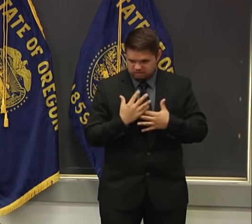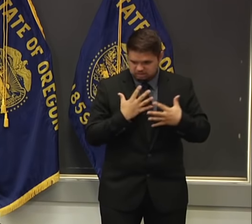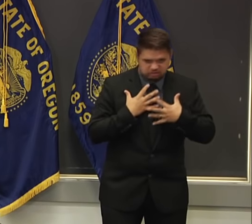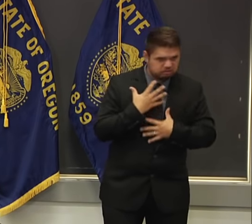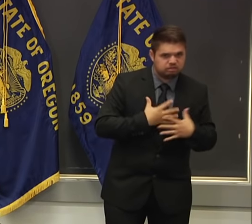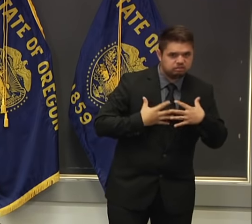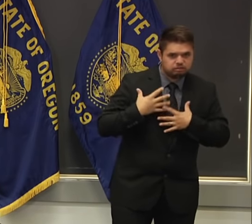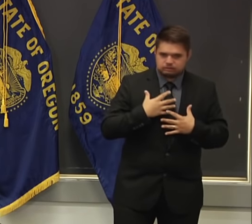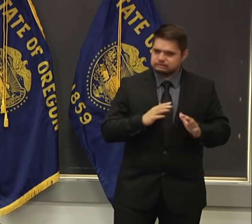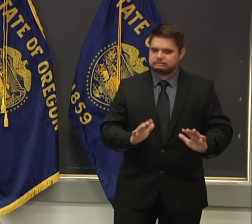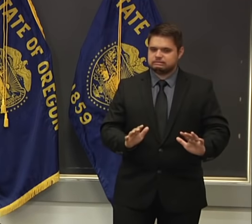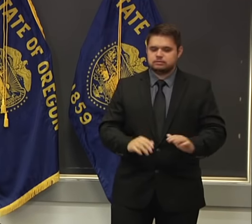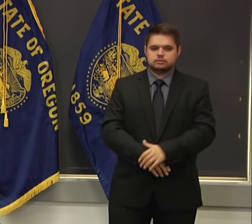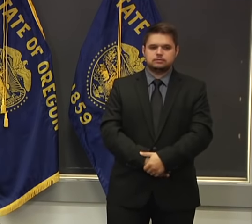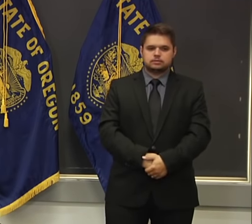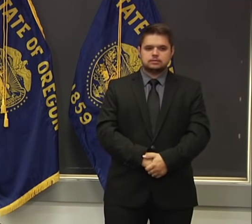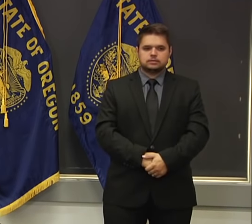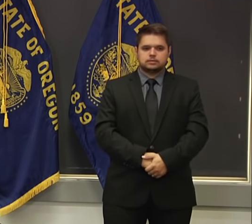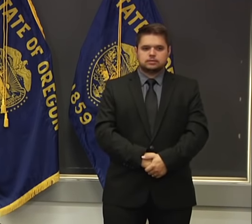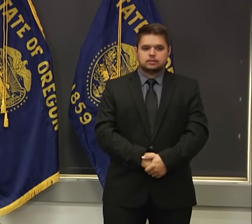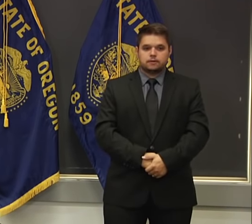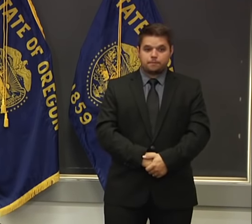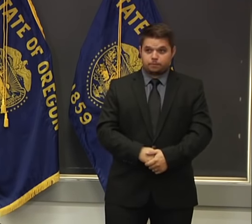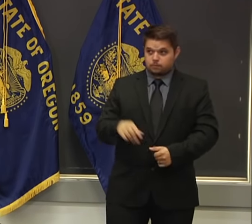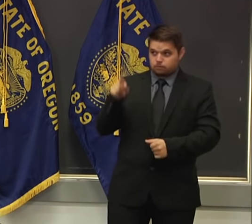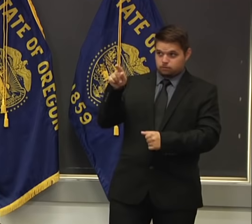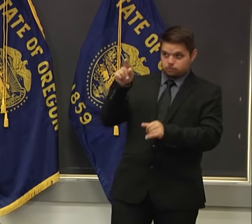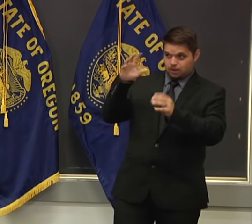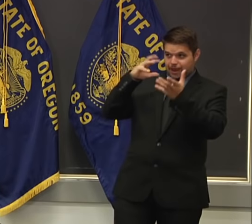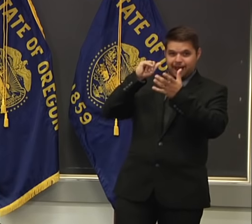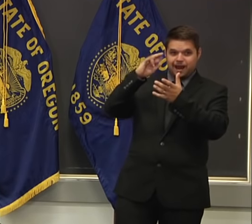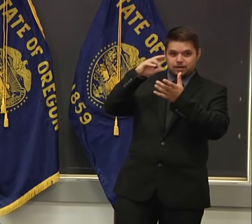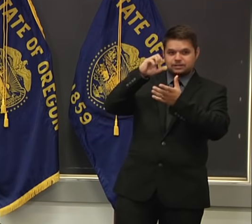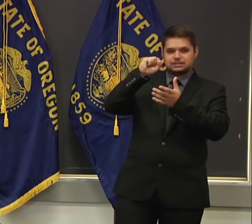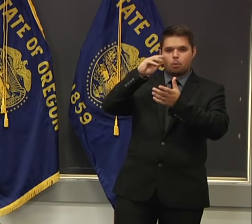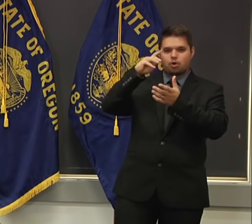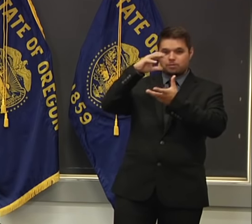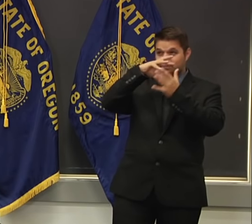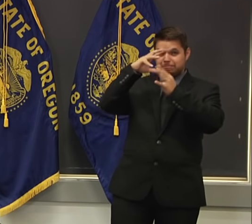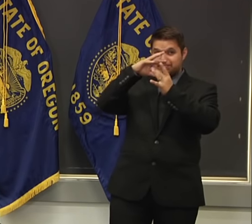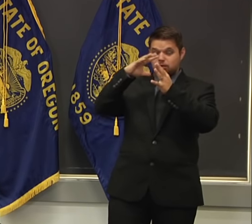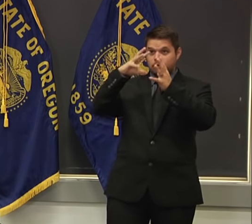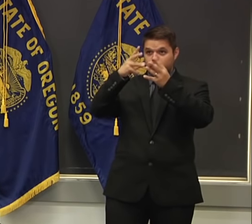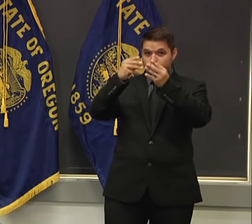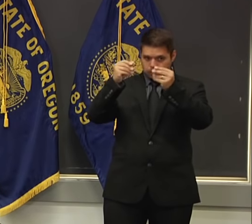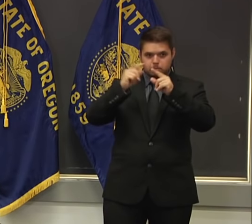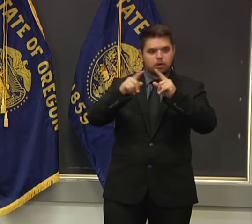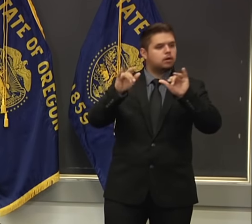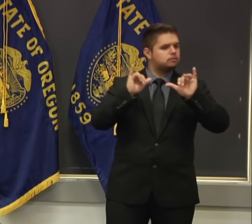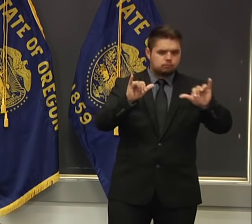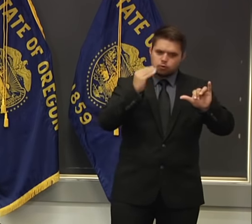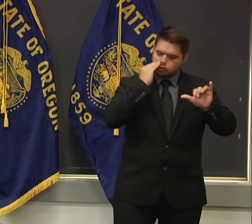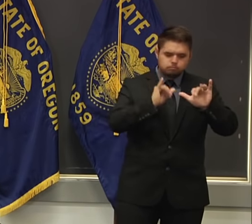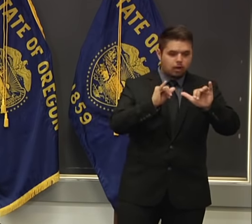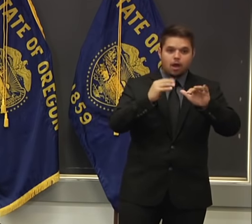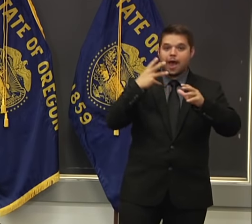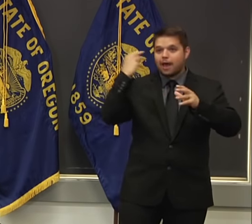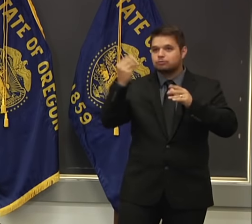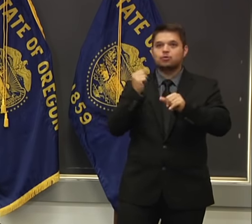Until the smoke clears where you live, the message remains to stay inside and follow recommendations for making cleaner